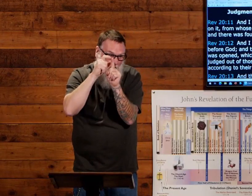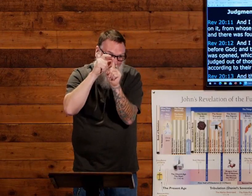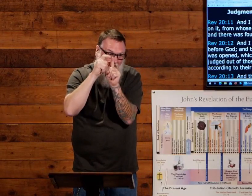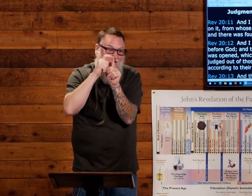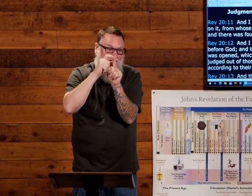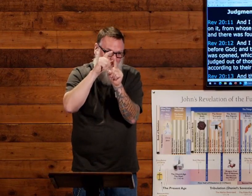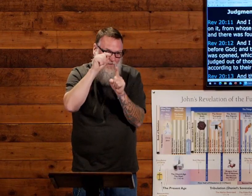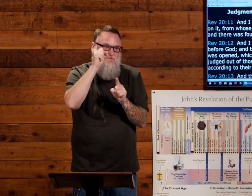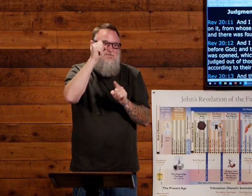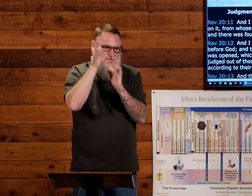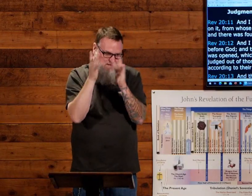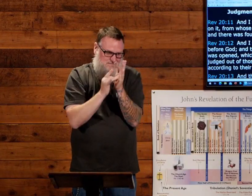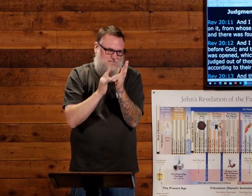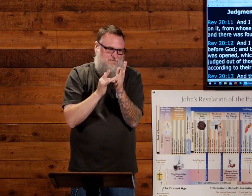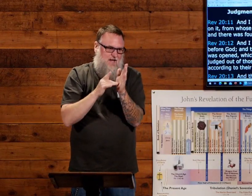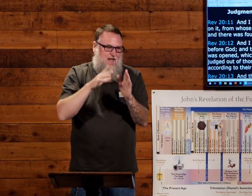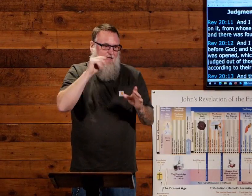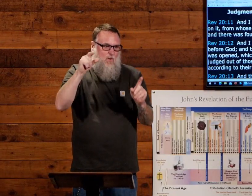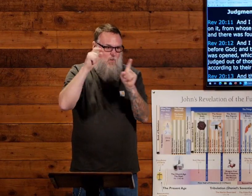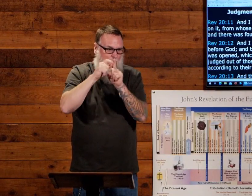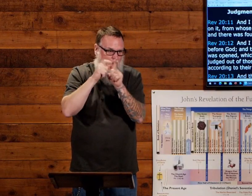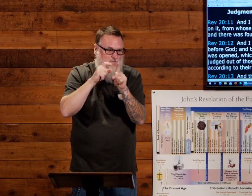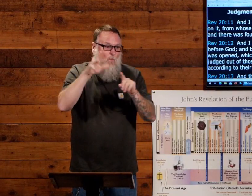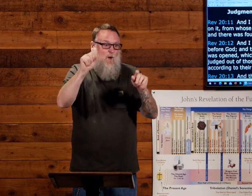John wrote, in the beginning is the Word, and the Word was